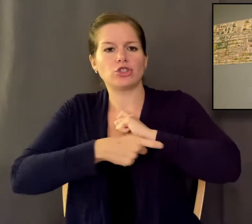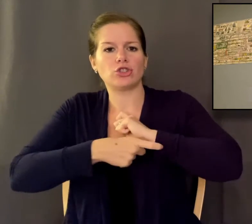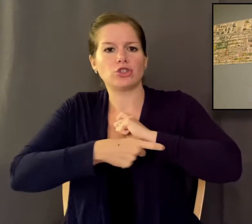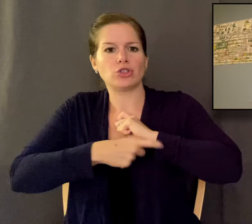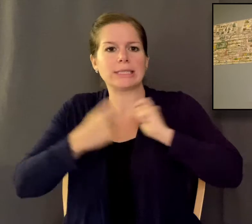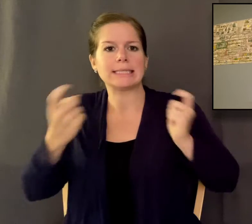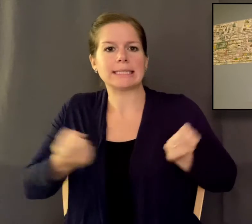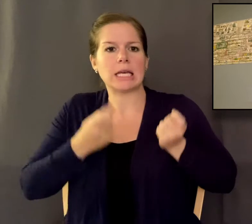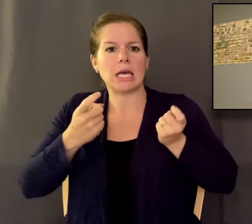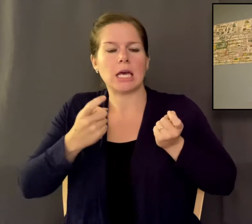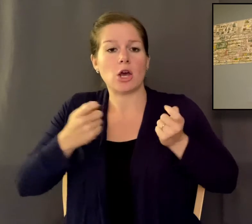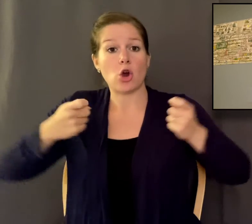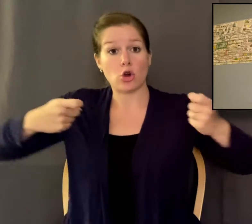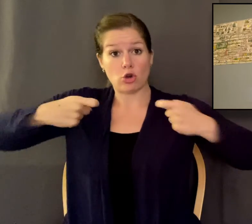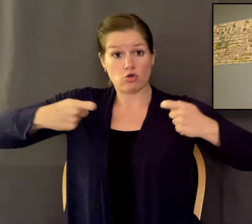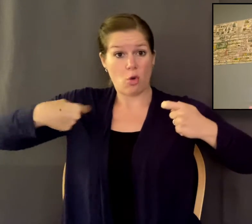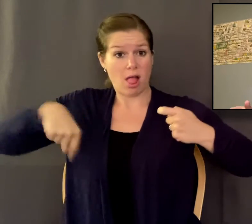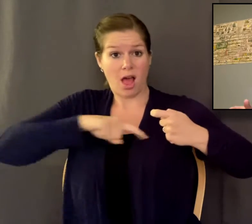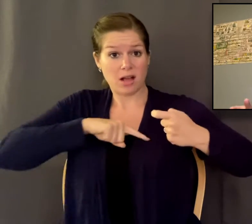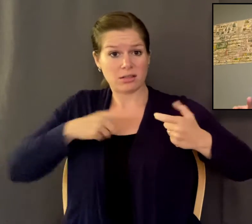to even be in that situation.